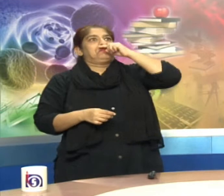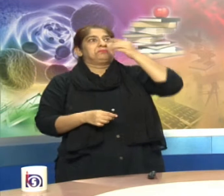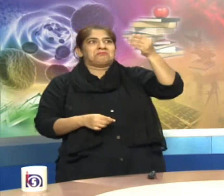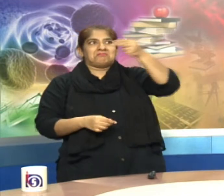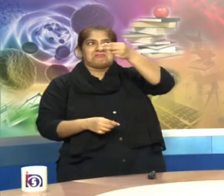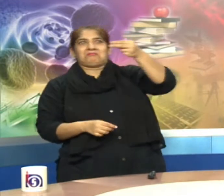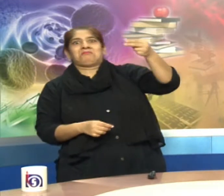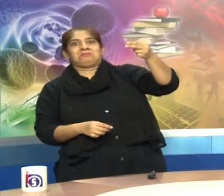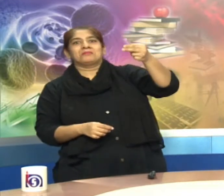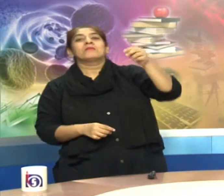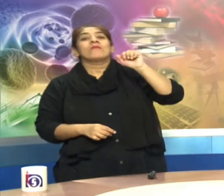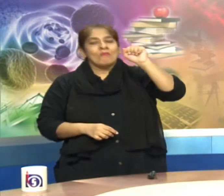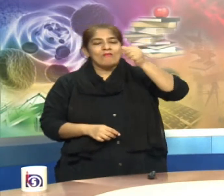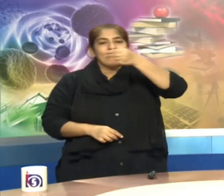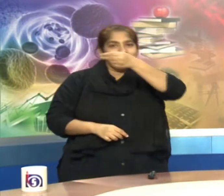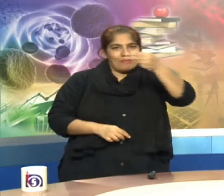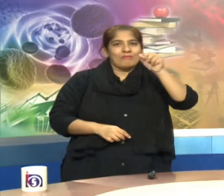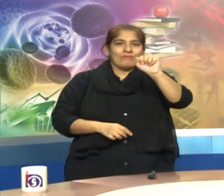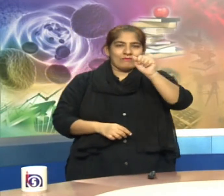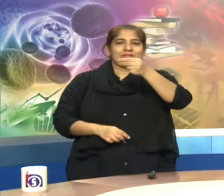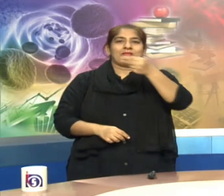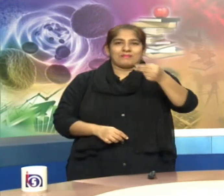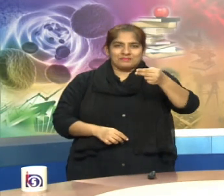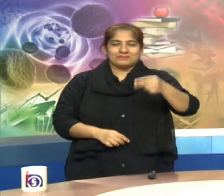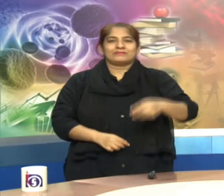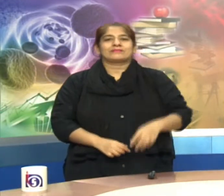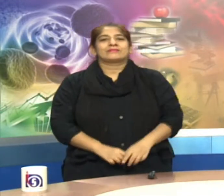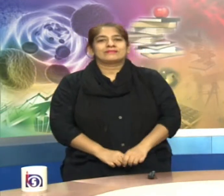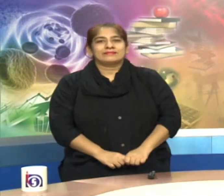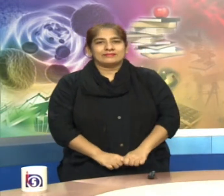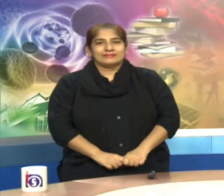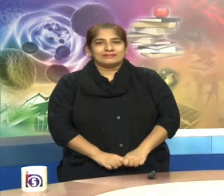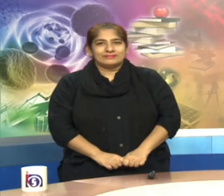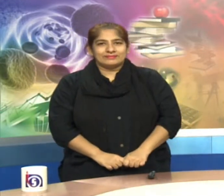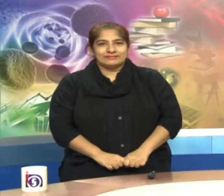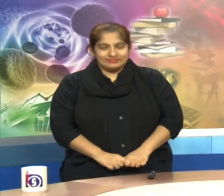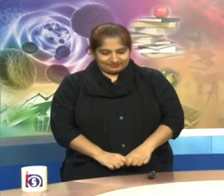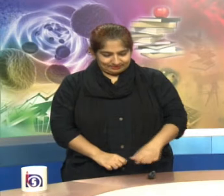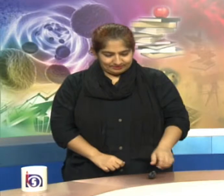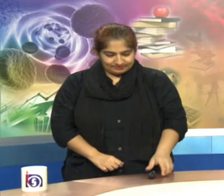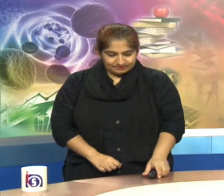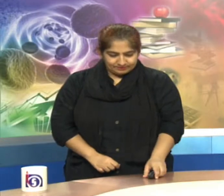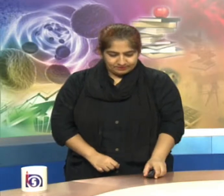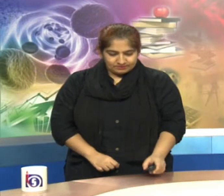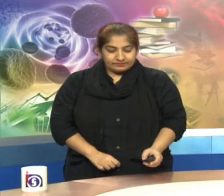that means it is in good name. So goodwill is the same.